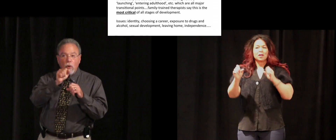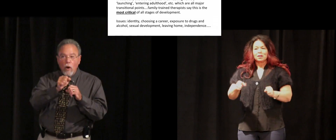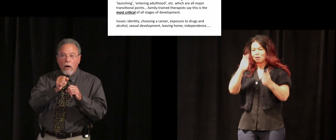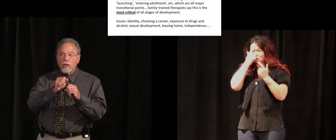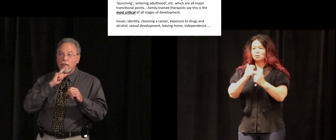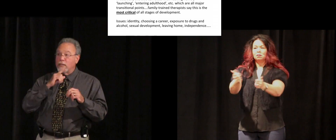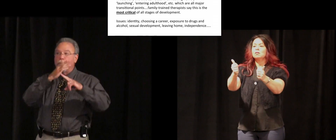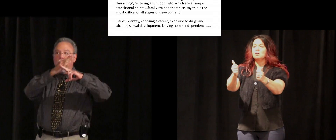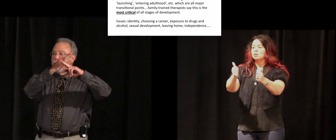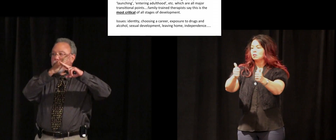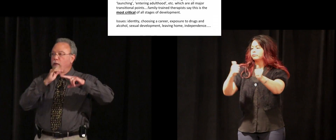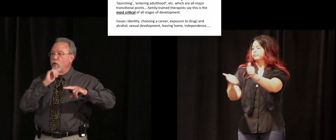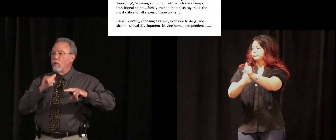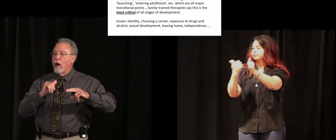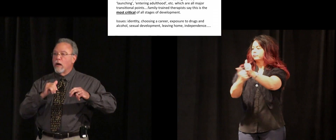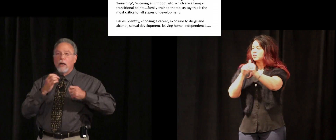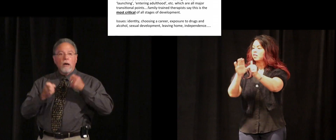It's awesome.